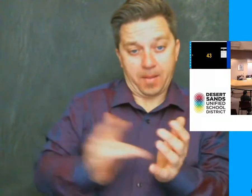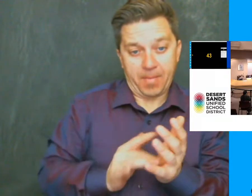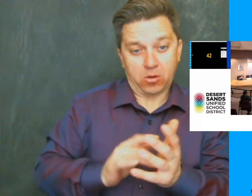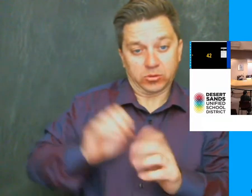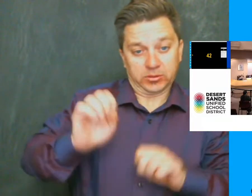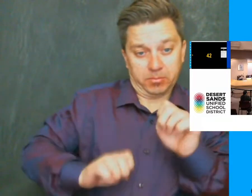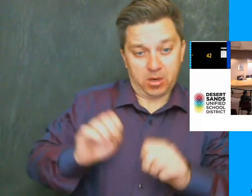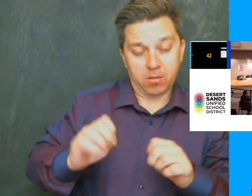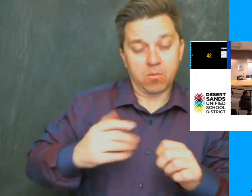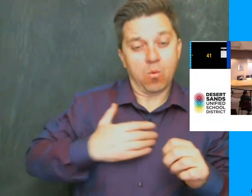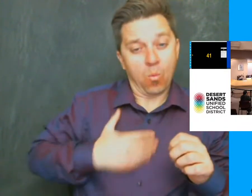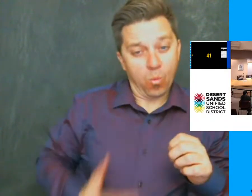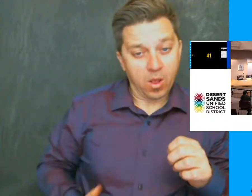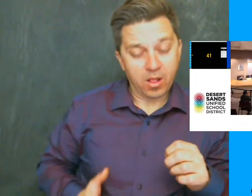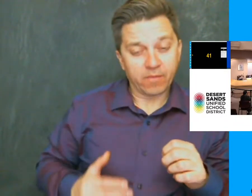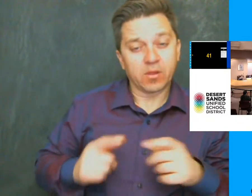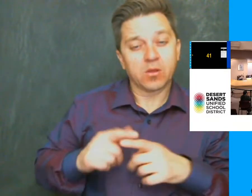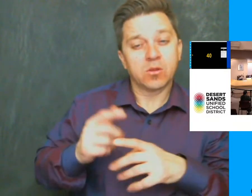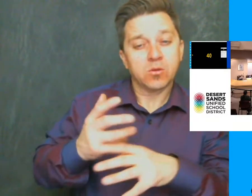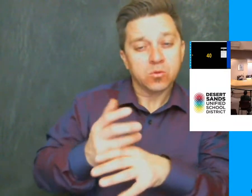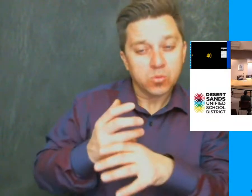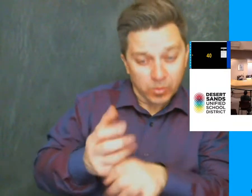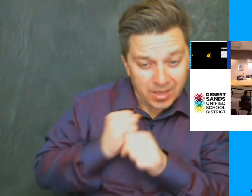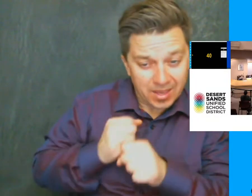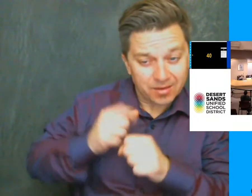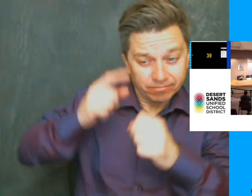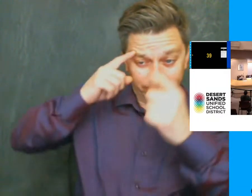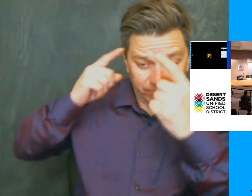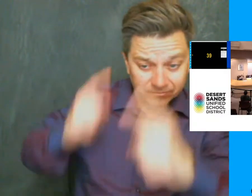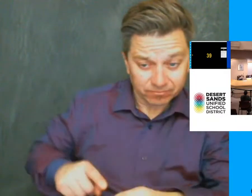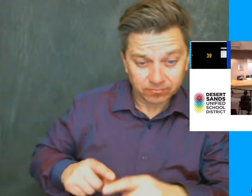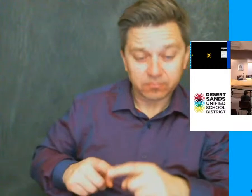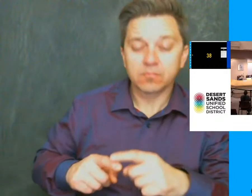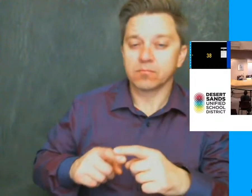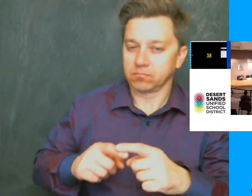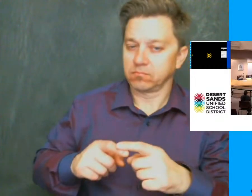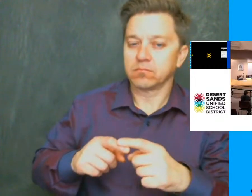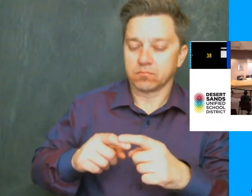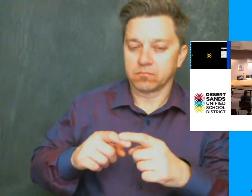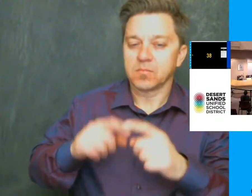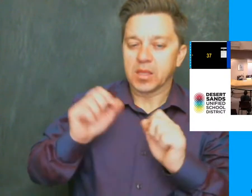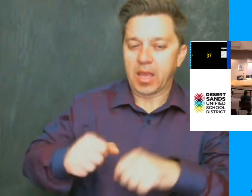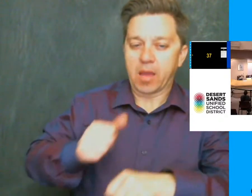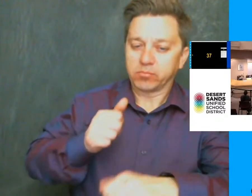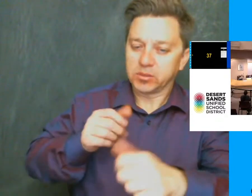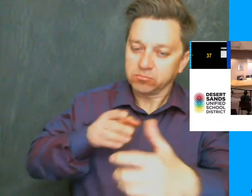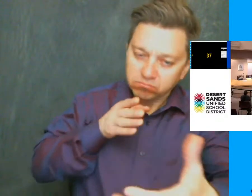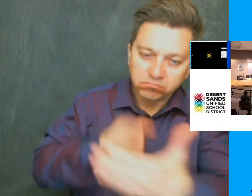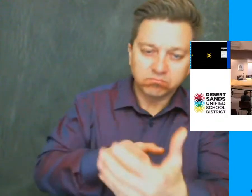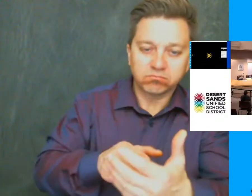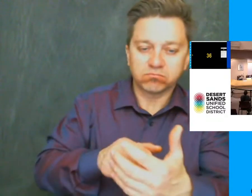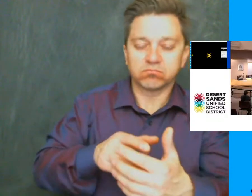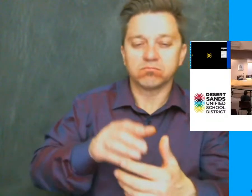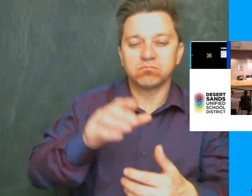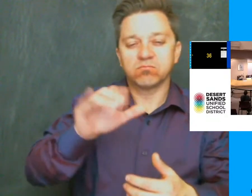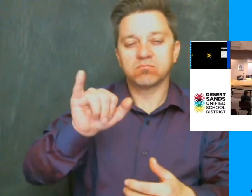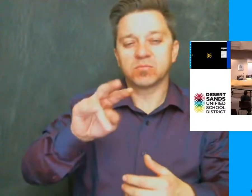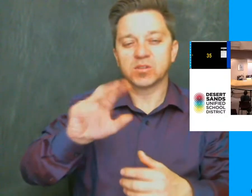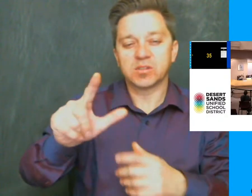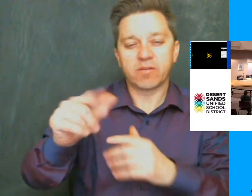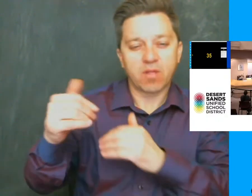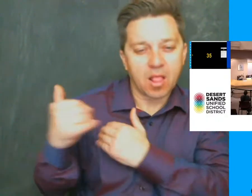who willfully fails to obtain informed consent is subject to civil liability. In addition, the CGPH guidance is